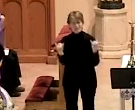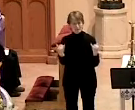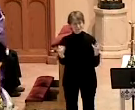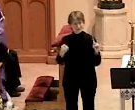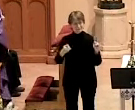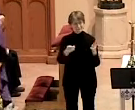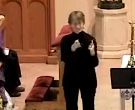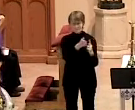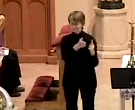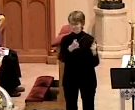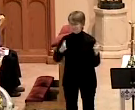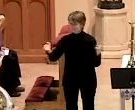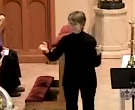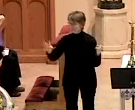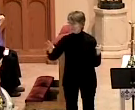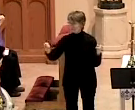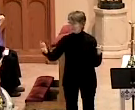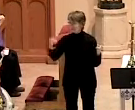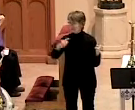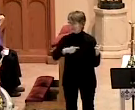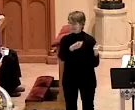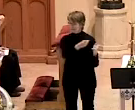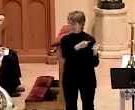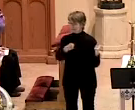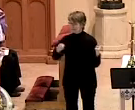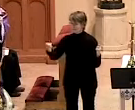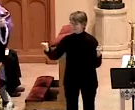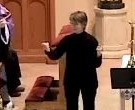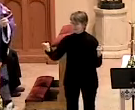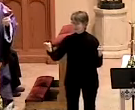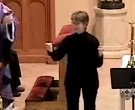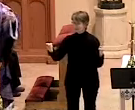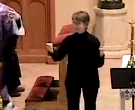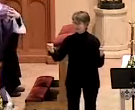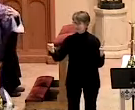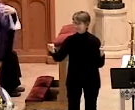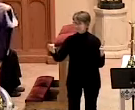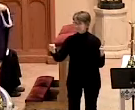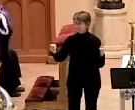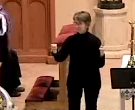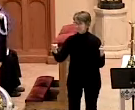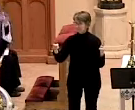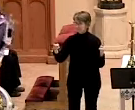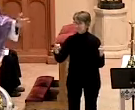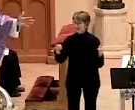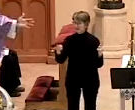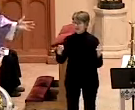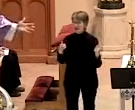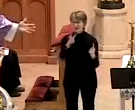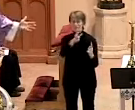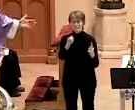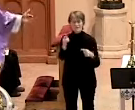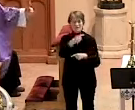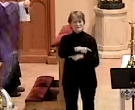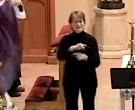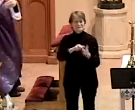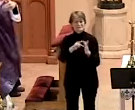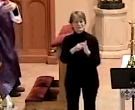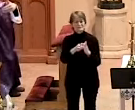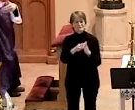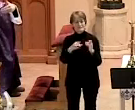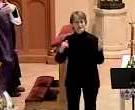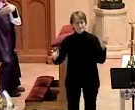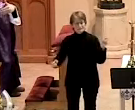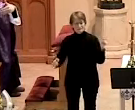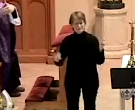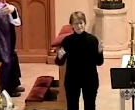And in the scriptures, 40 is always a number of perfection, of conclusion, of